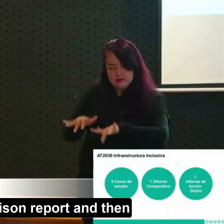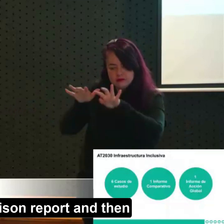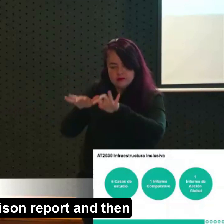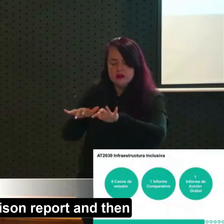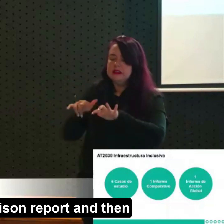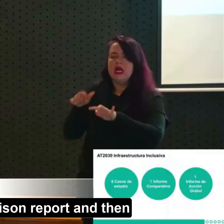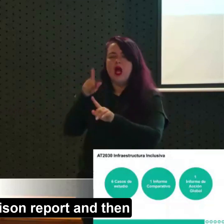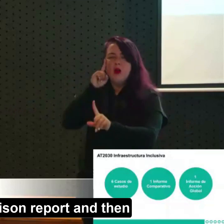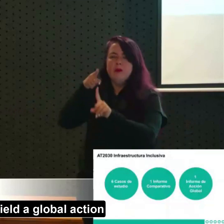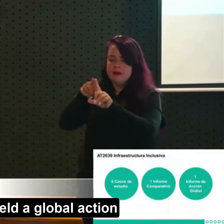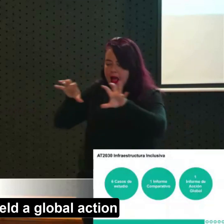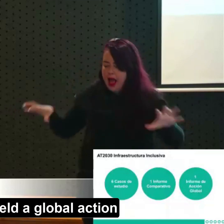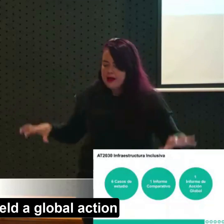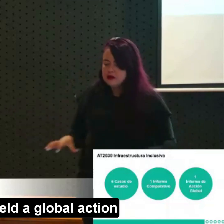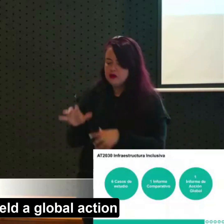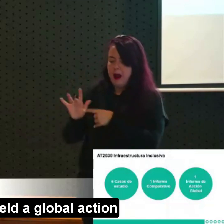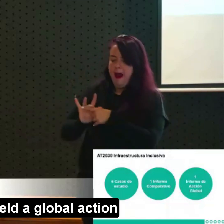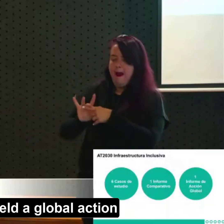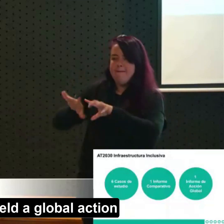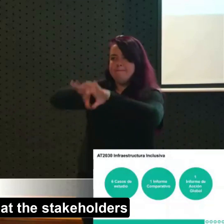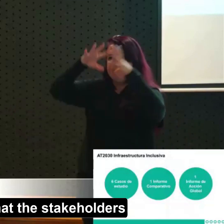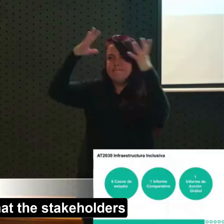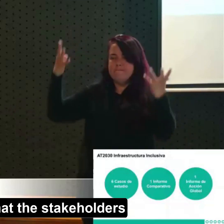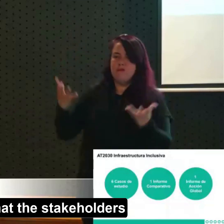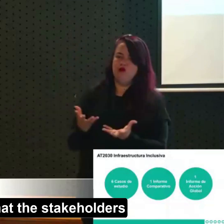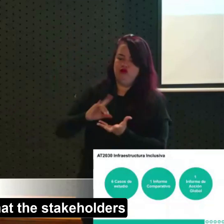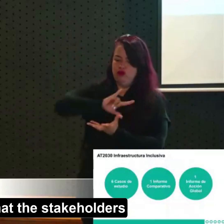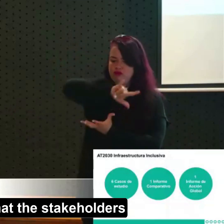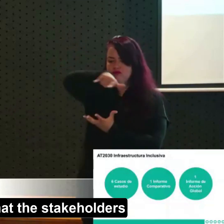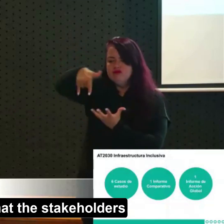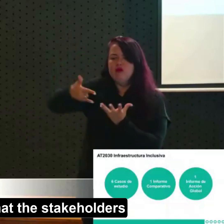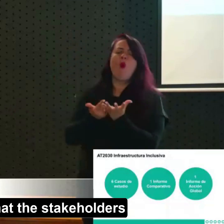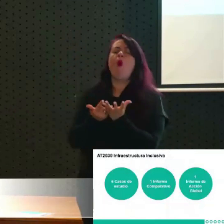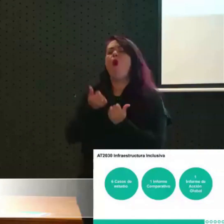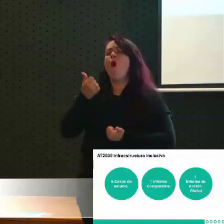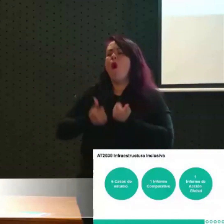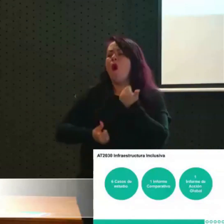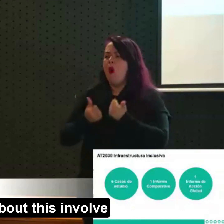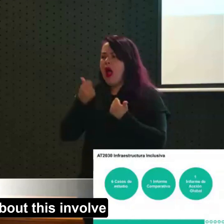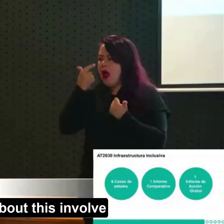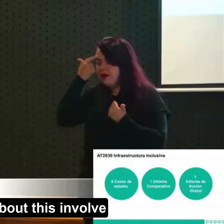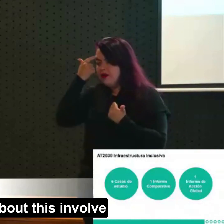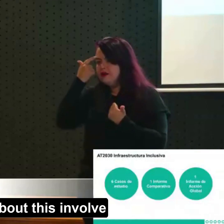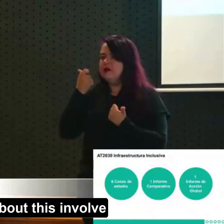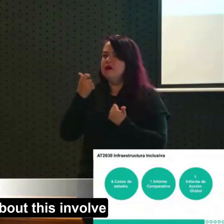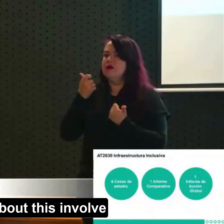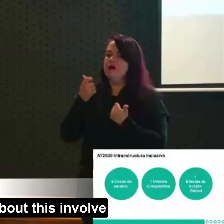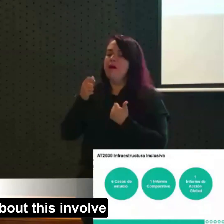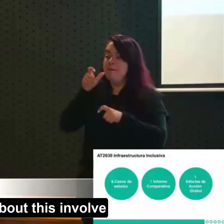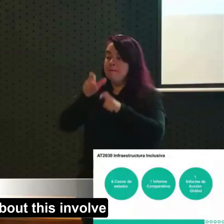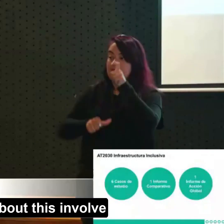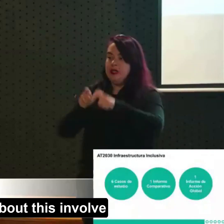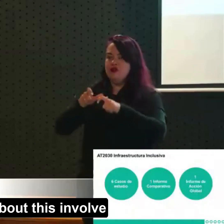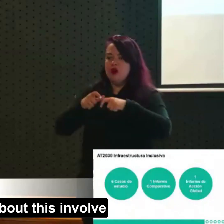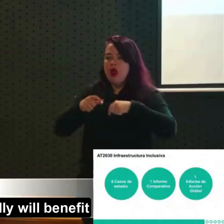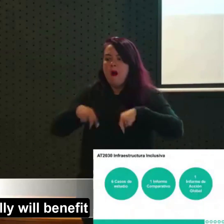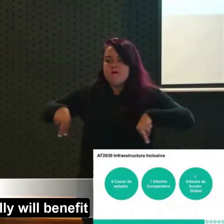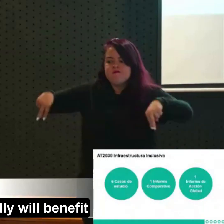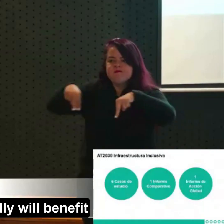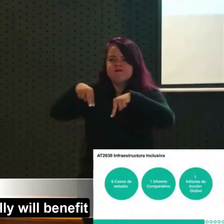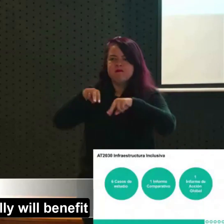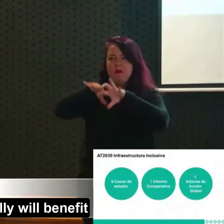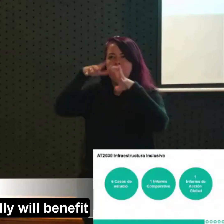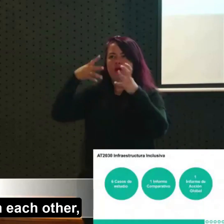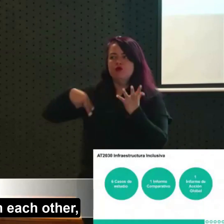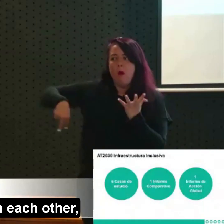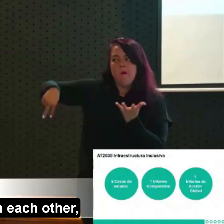comparison report, and then that will yield a global action report so that the stakeholders and all the parties involved actually